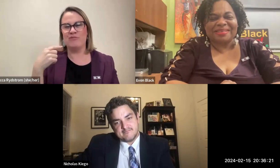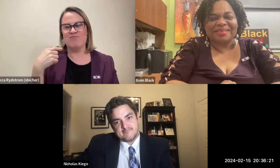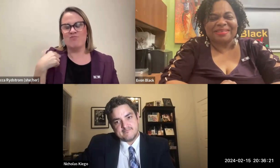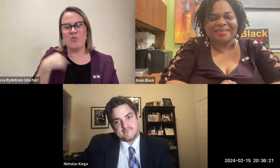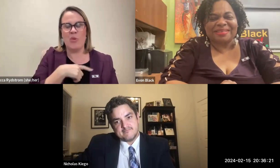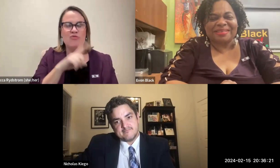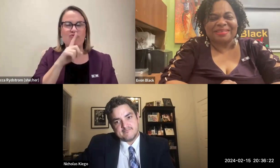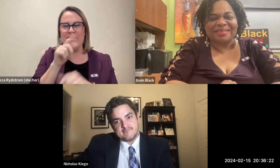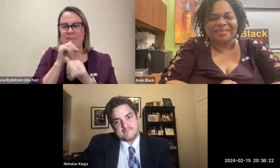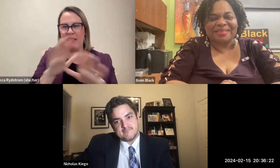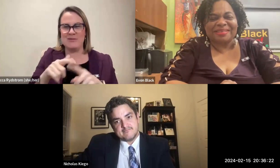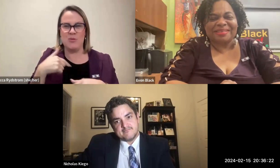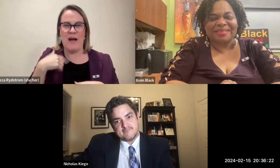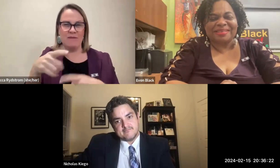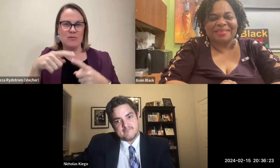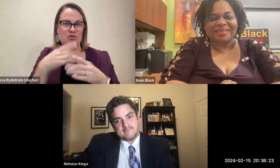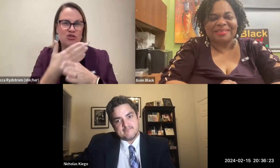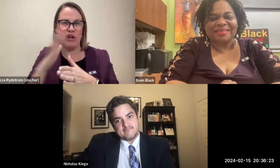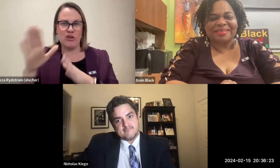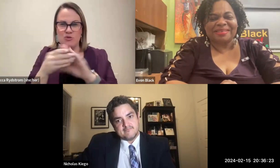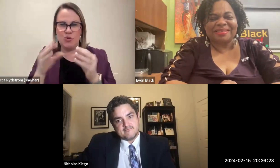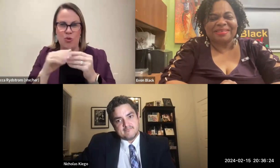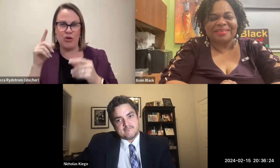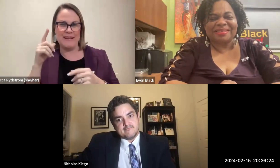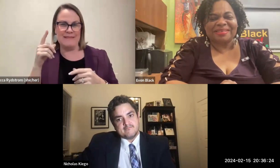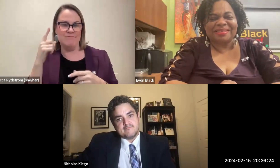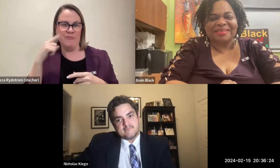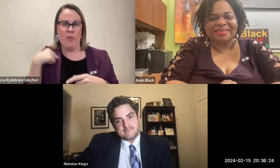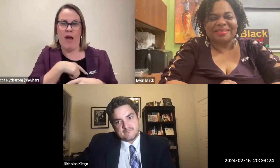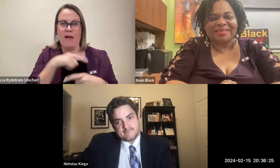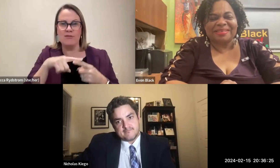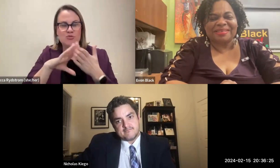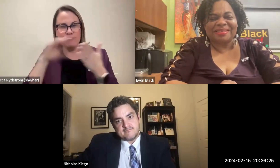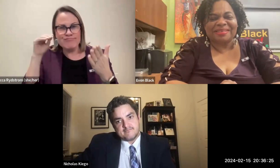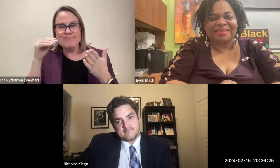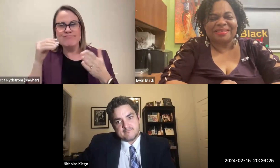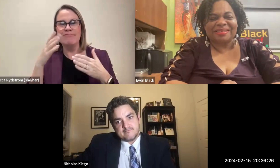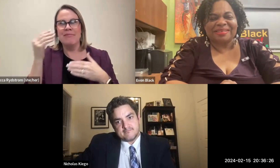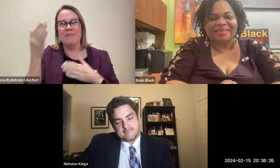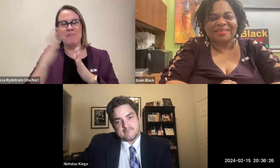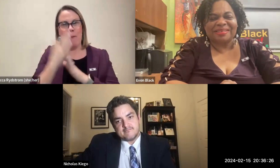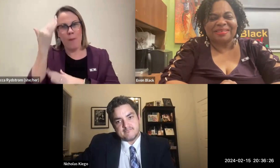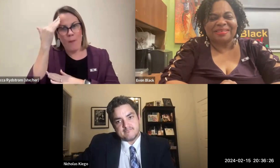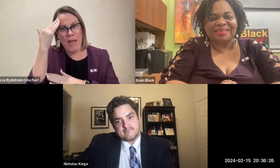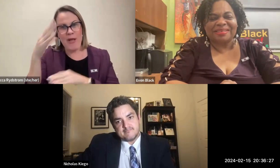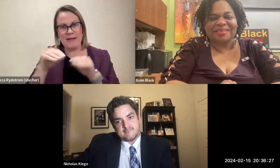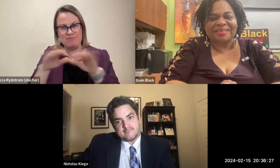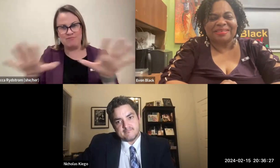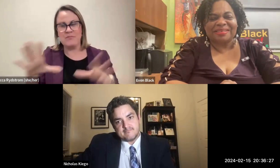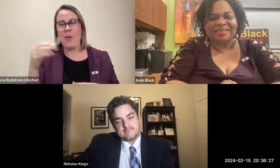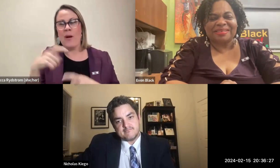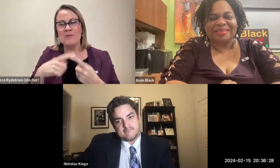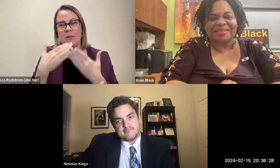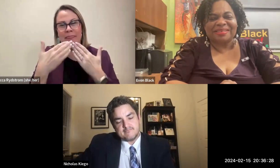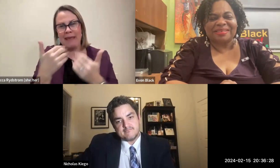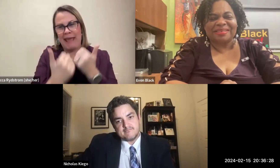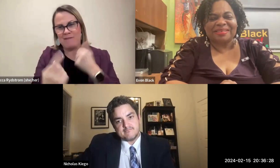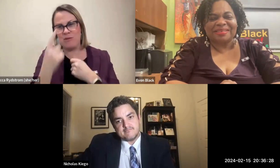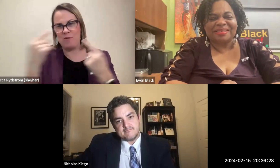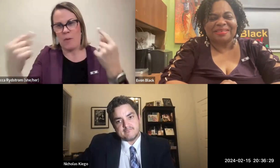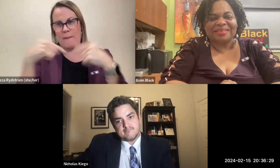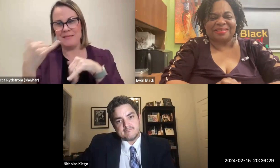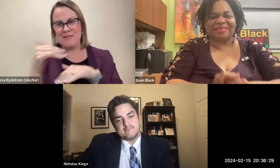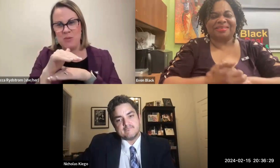much for sharing so passionately about Louise B. Miller. We were blessed this evening to have you share her story with us to